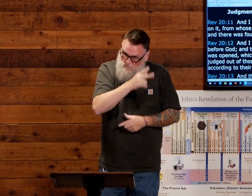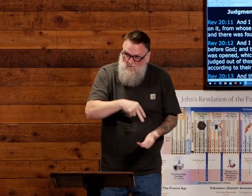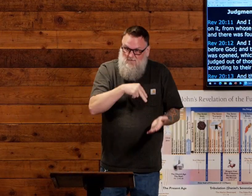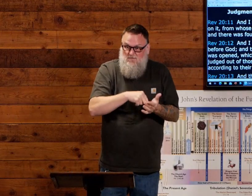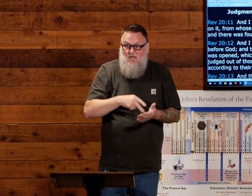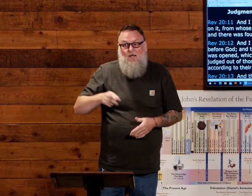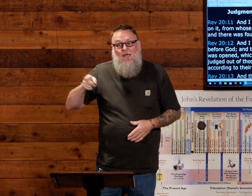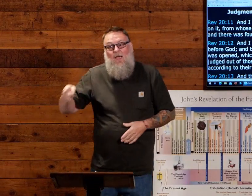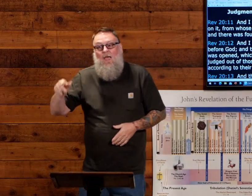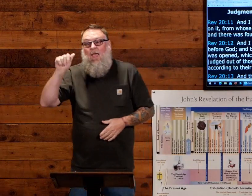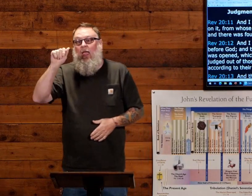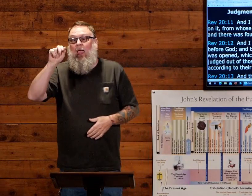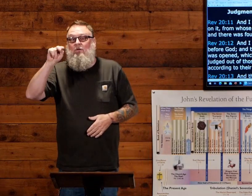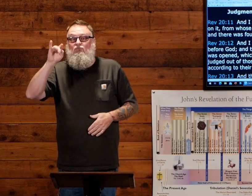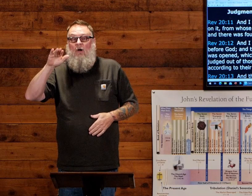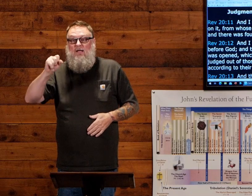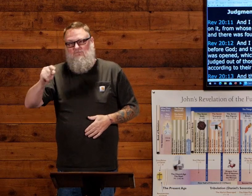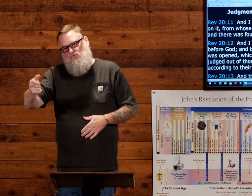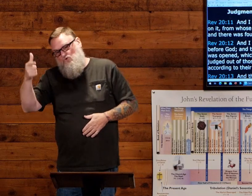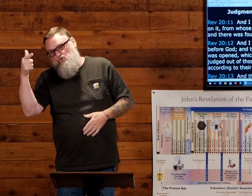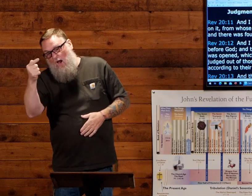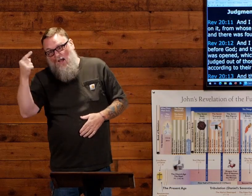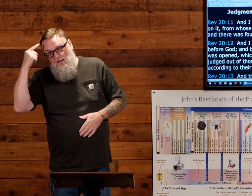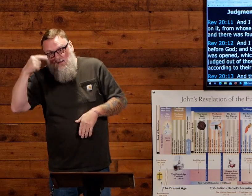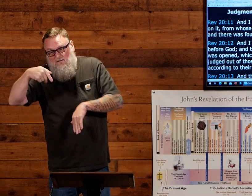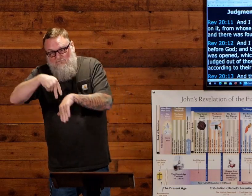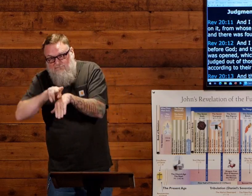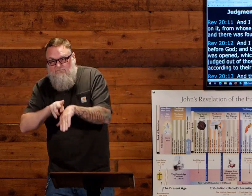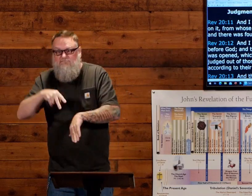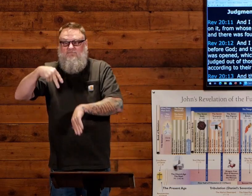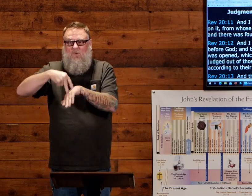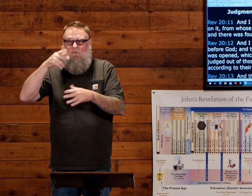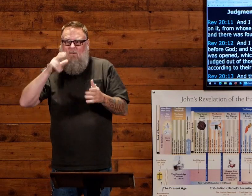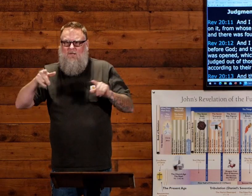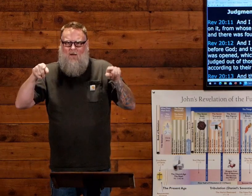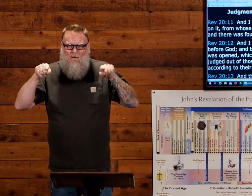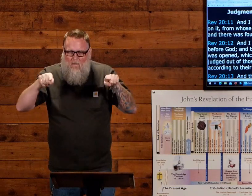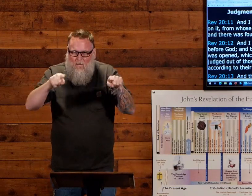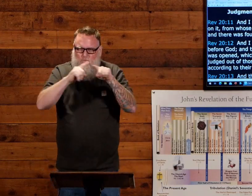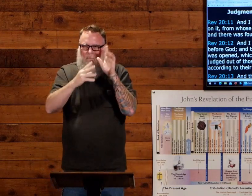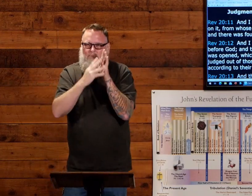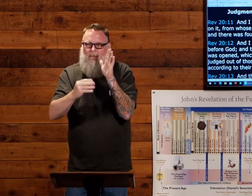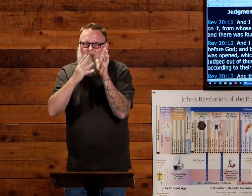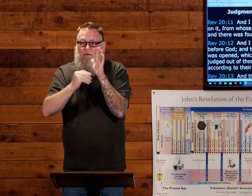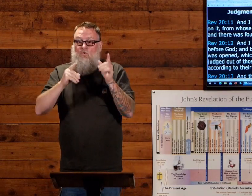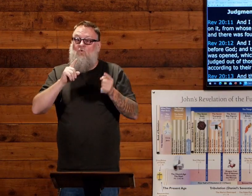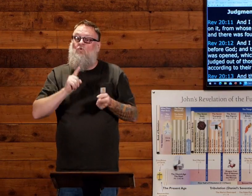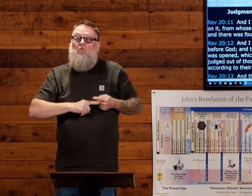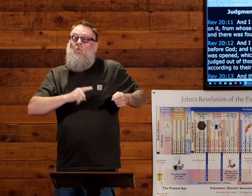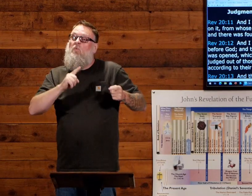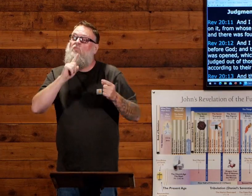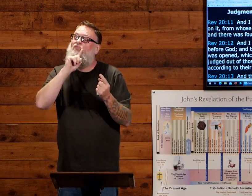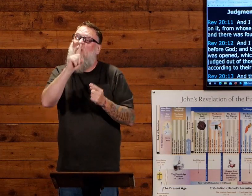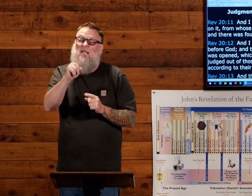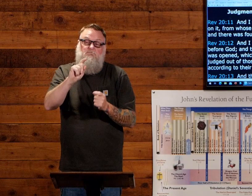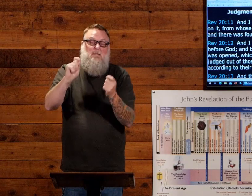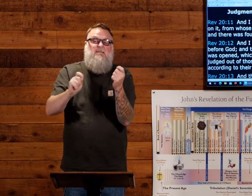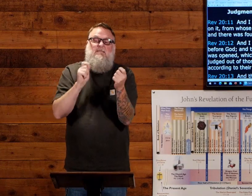Jesus dies on the cross, the Antichrist will suffer a mortal wound and survive. He tries to copy